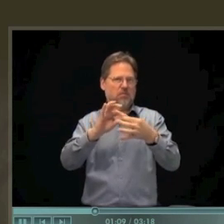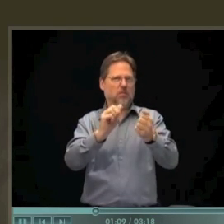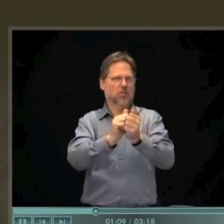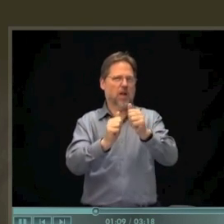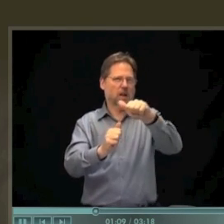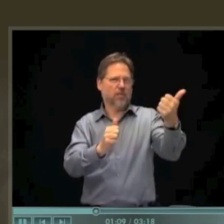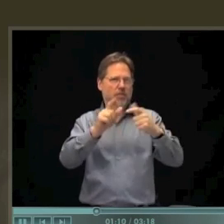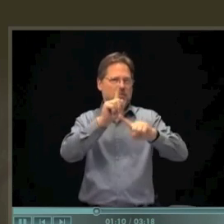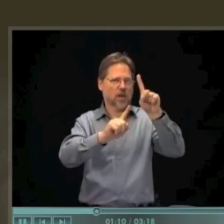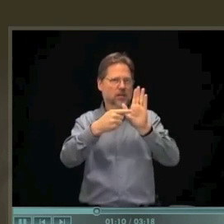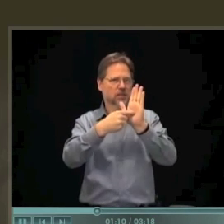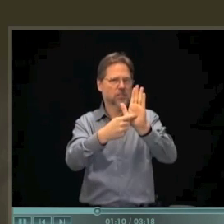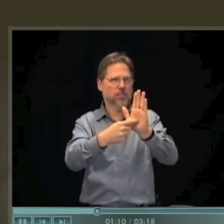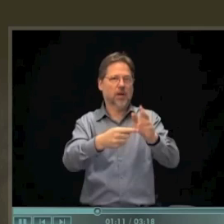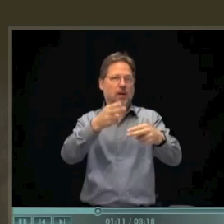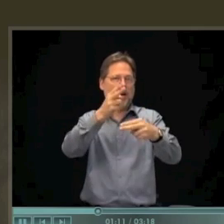to.